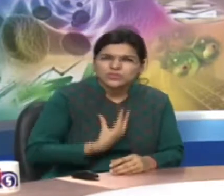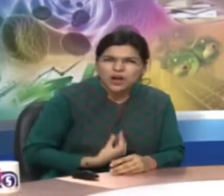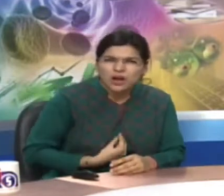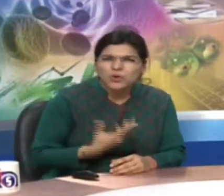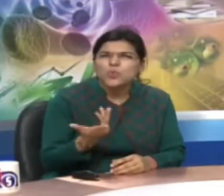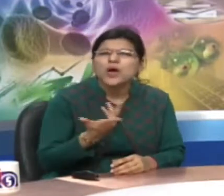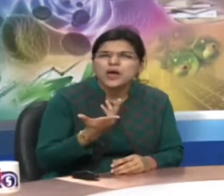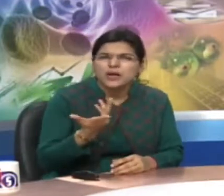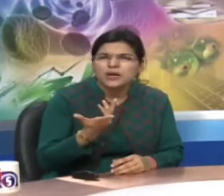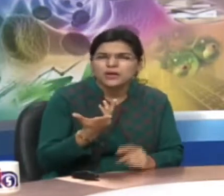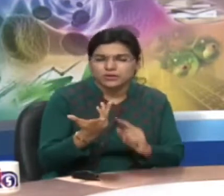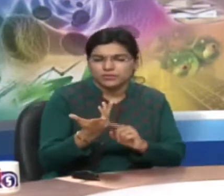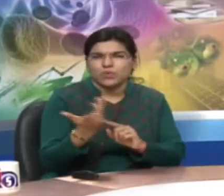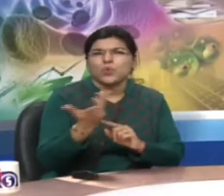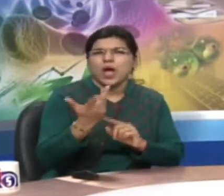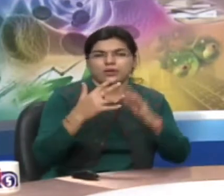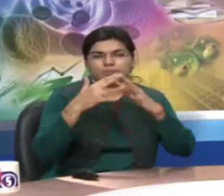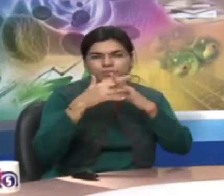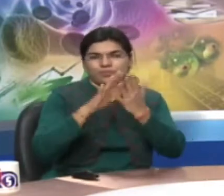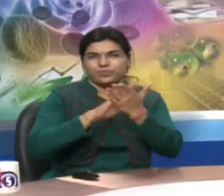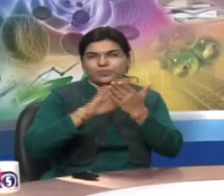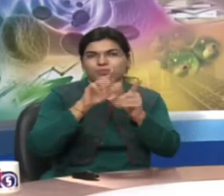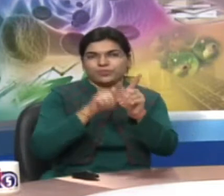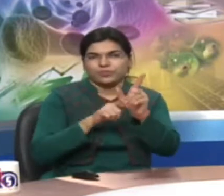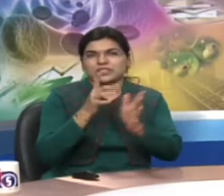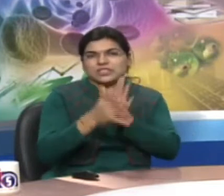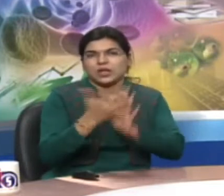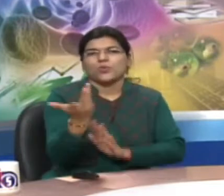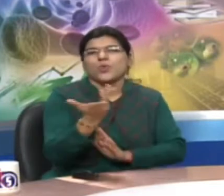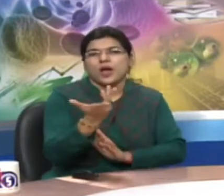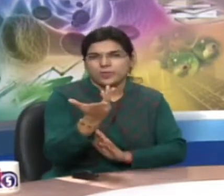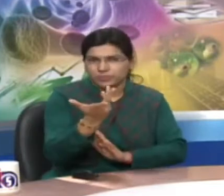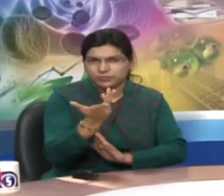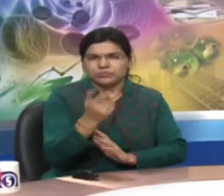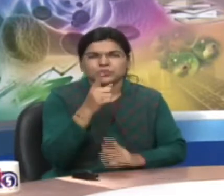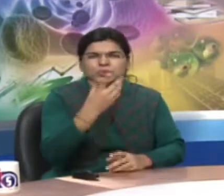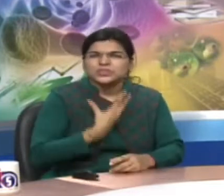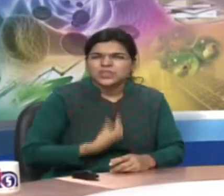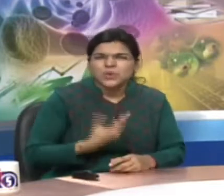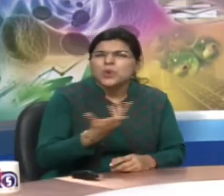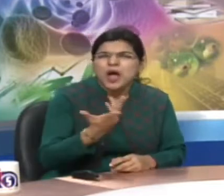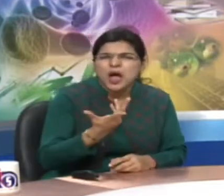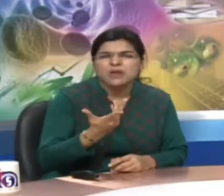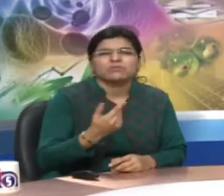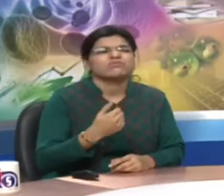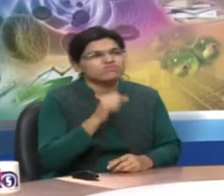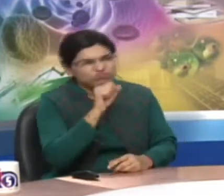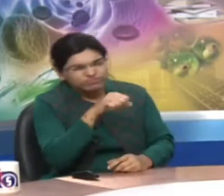why are you sad? This is the sign of why. Why are you